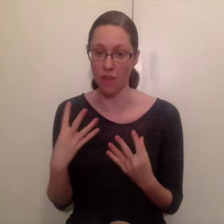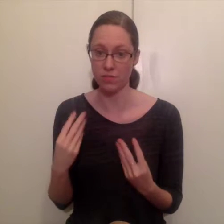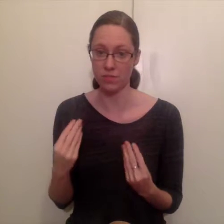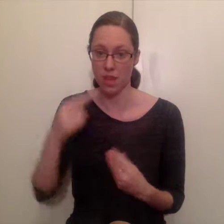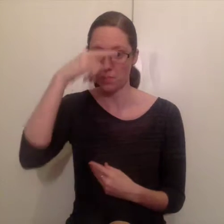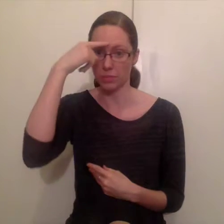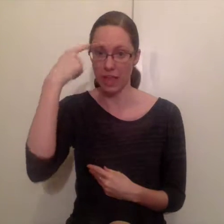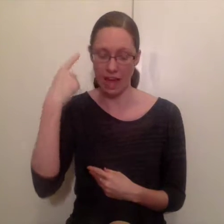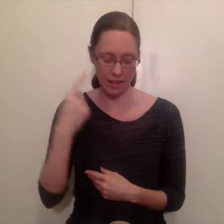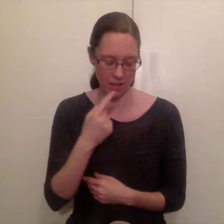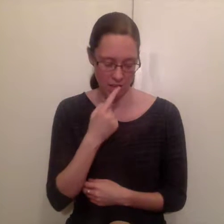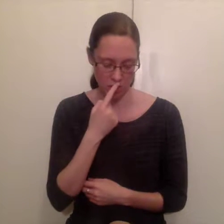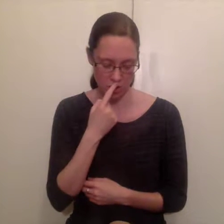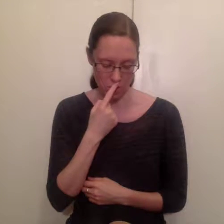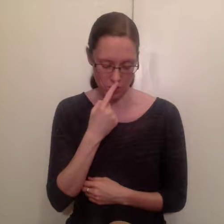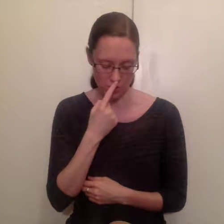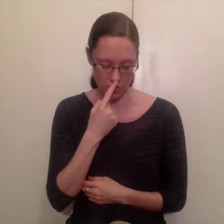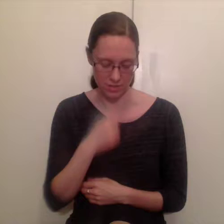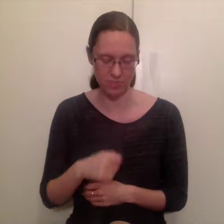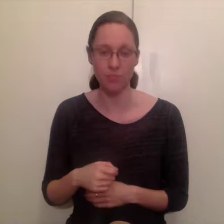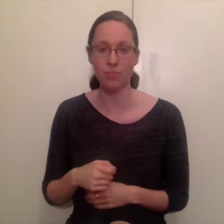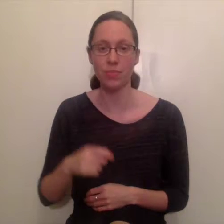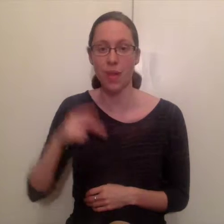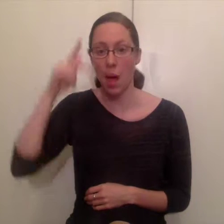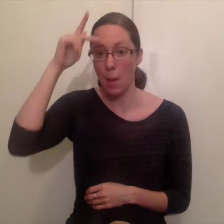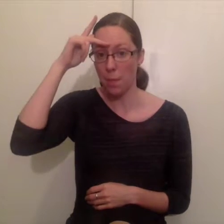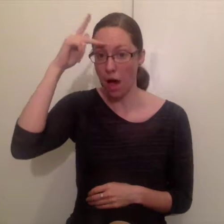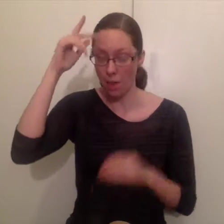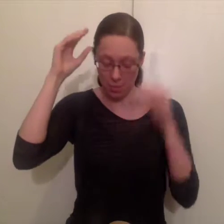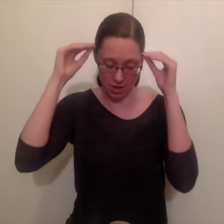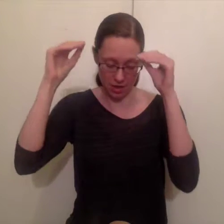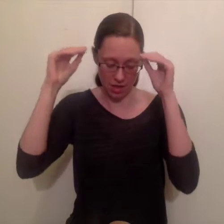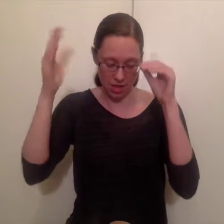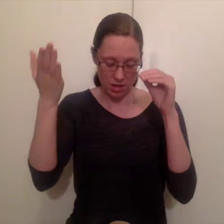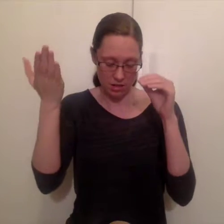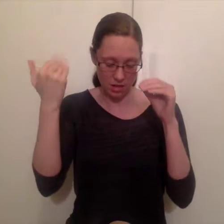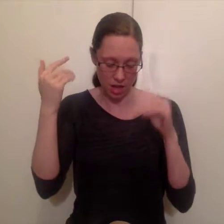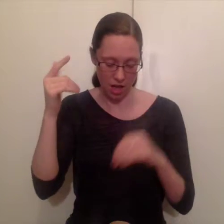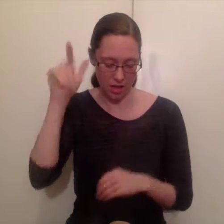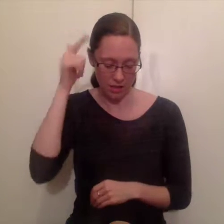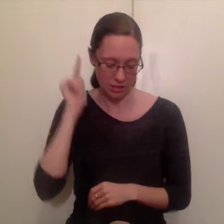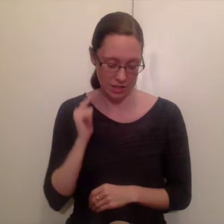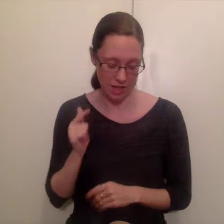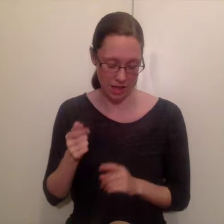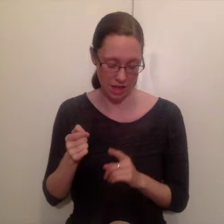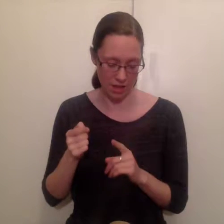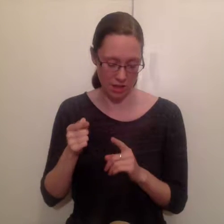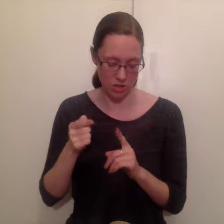soft black nose. Papa taught Leah